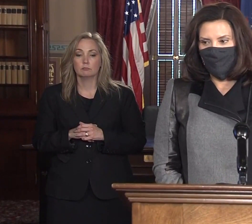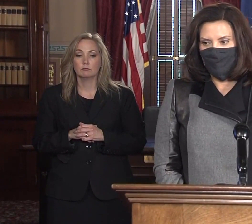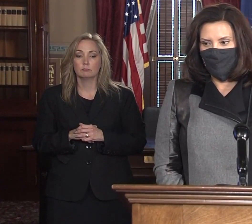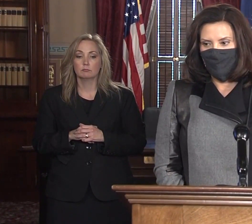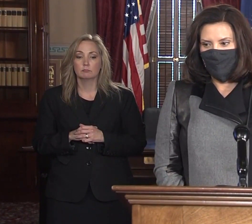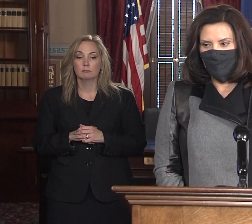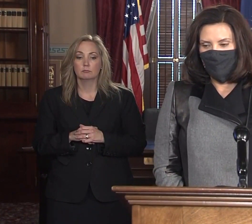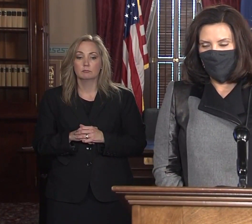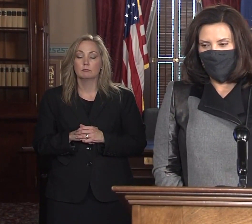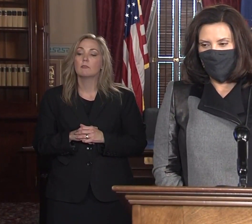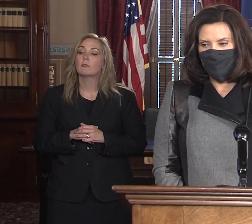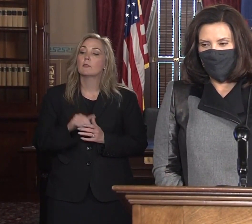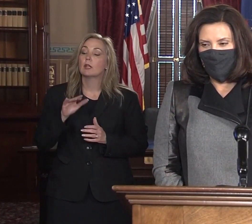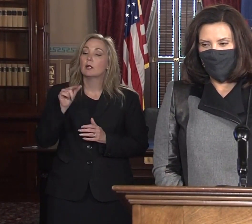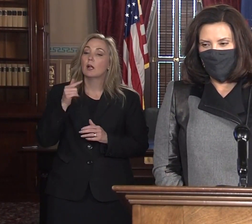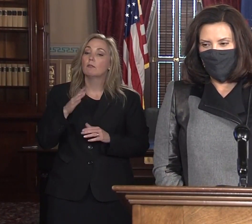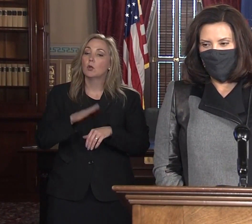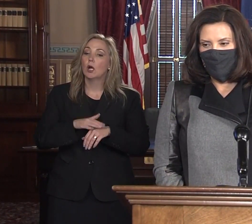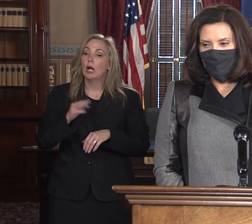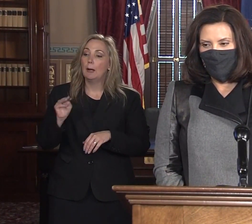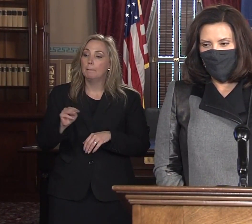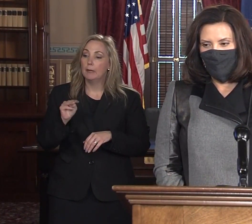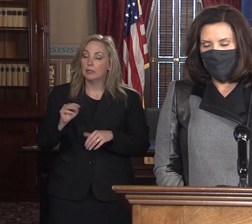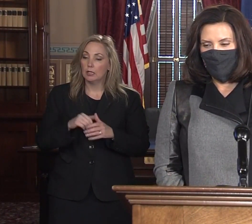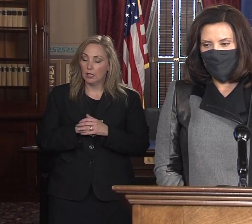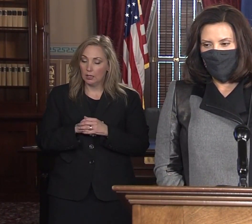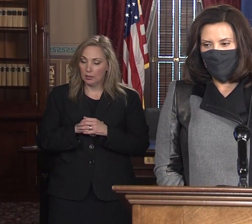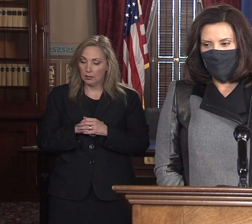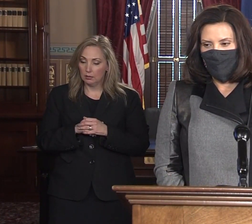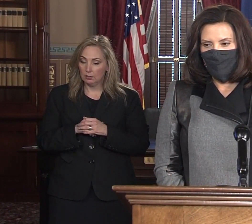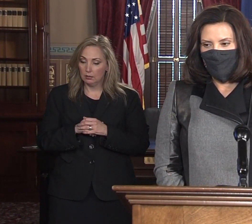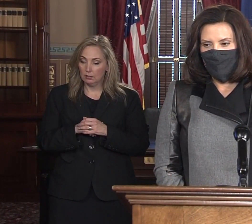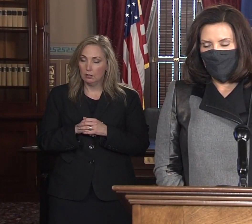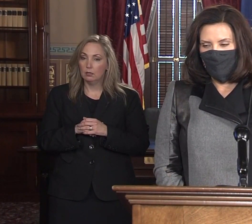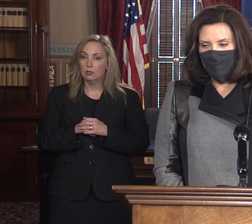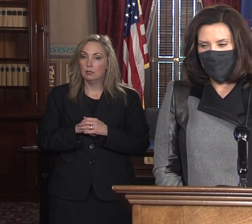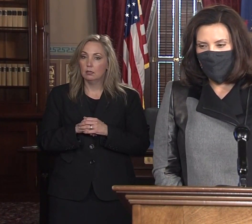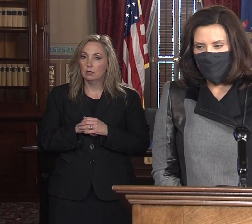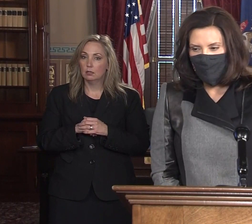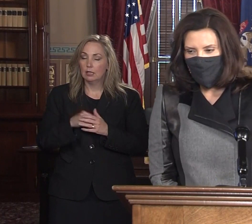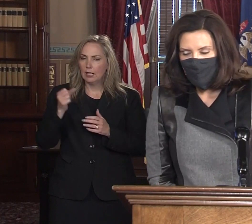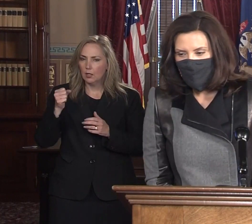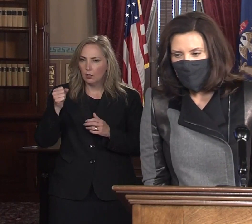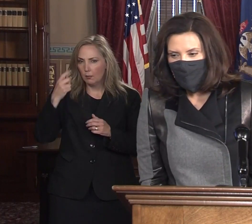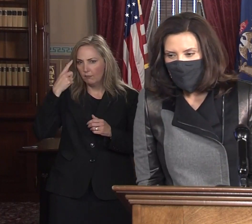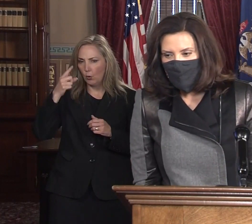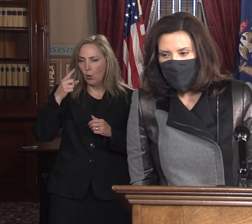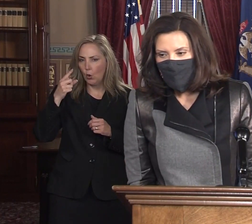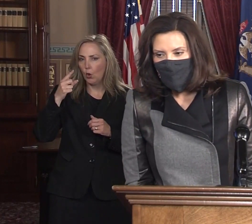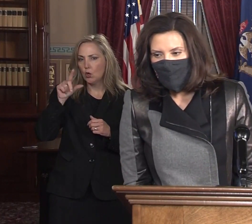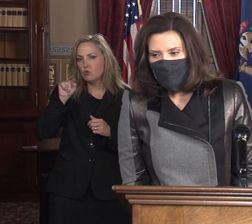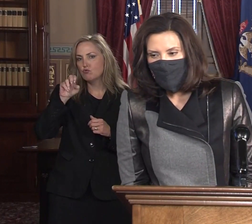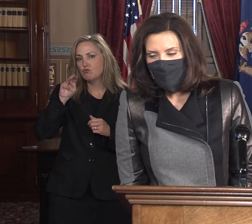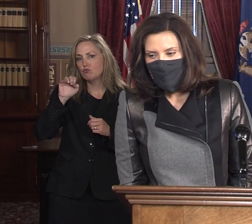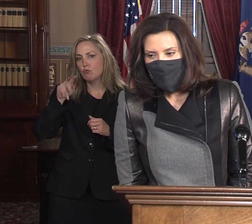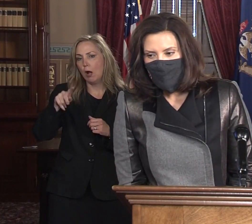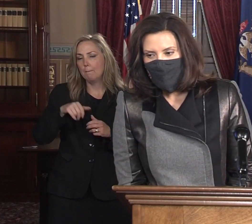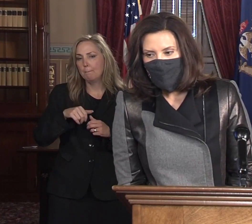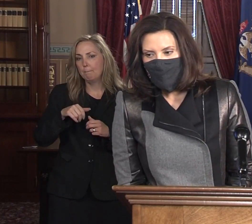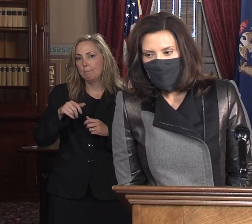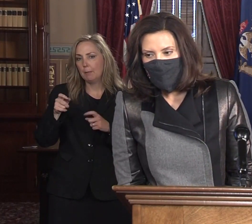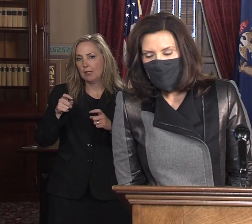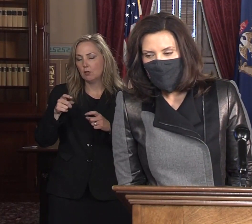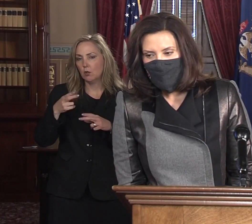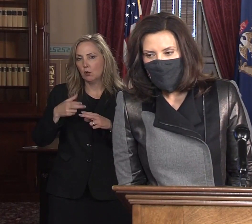Governor, on Monday, there was a campaign call leaked from the Trump administration that basically called